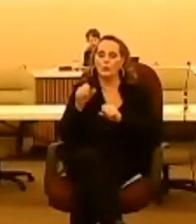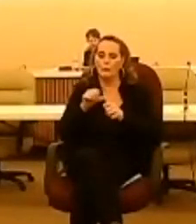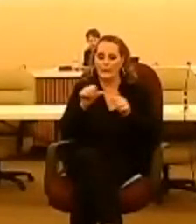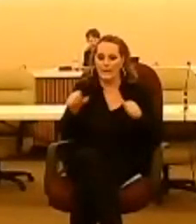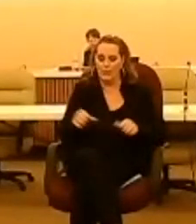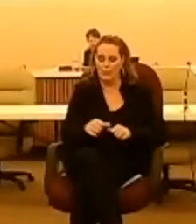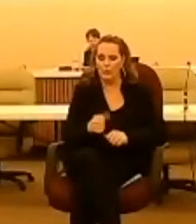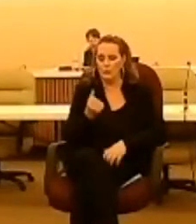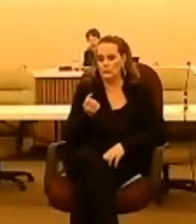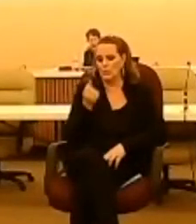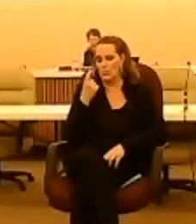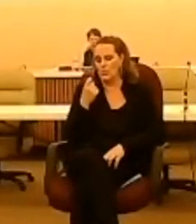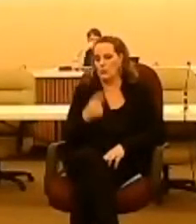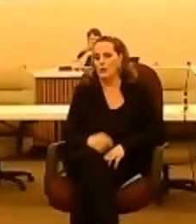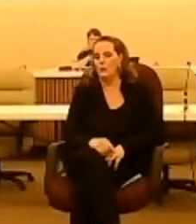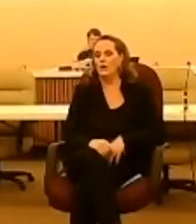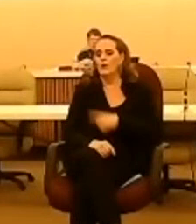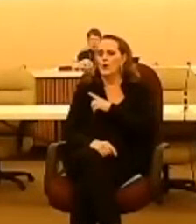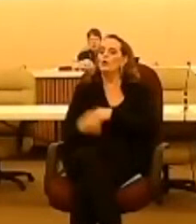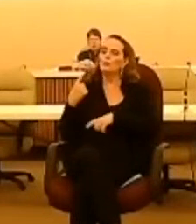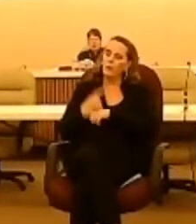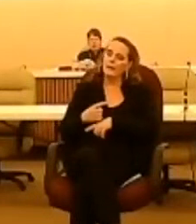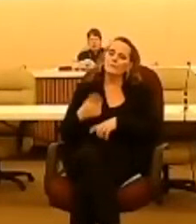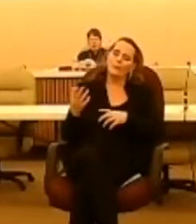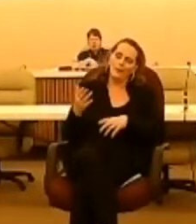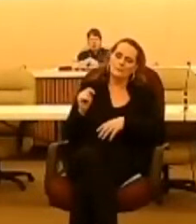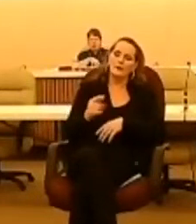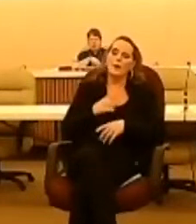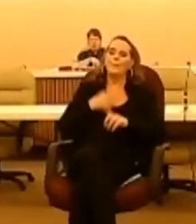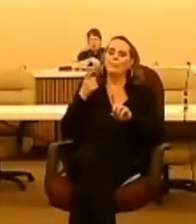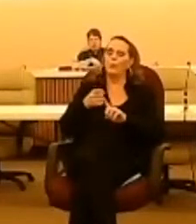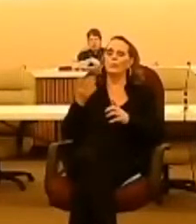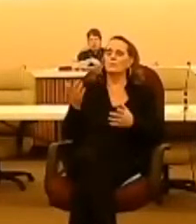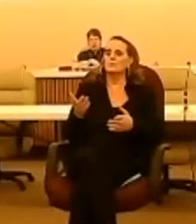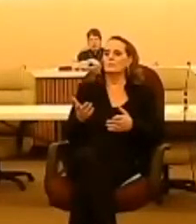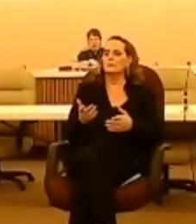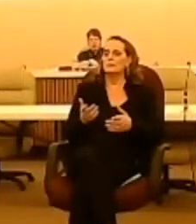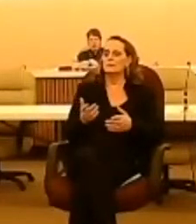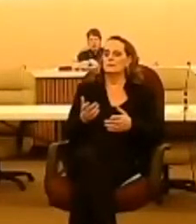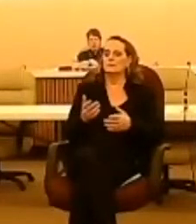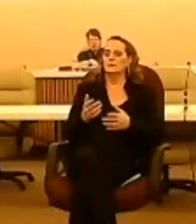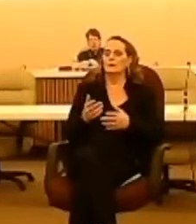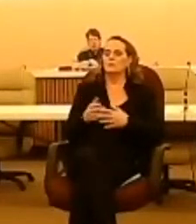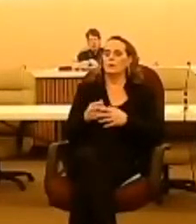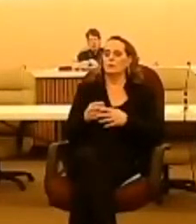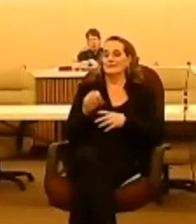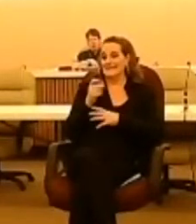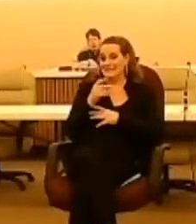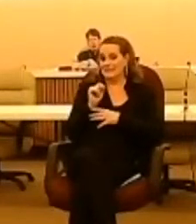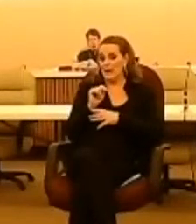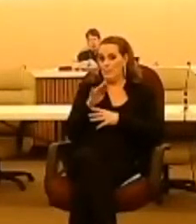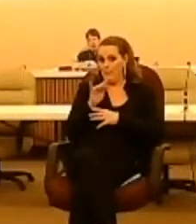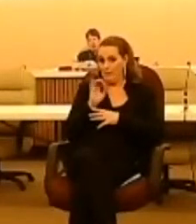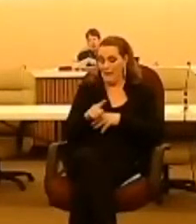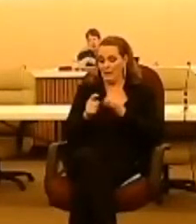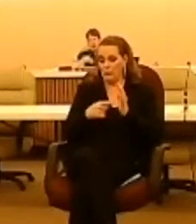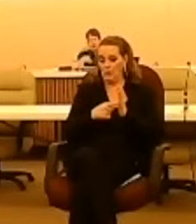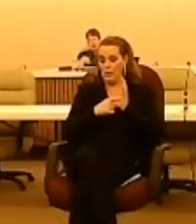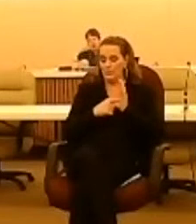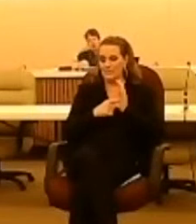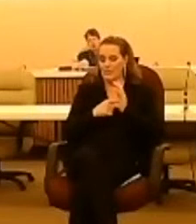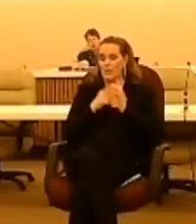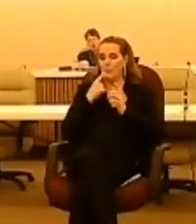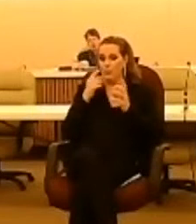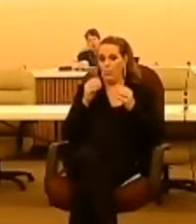So that's Right. one of the. But I mean, also, my point is setback requirements for the rear of the property are different if